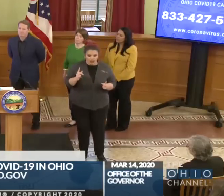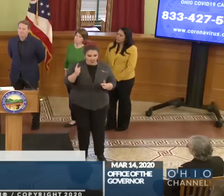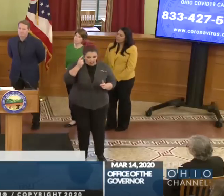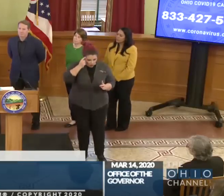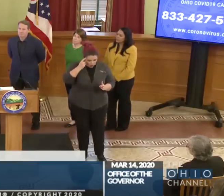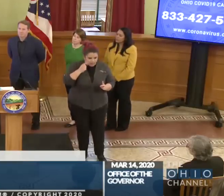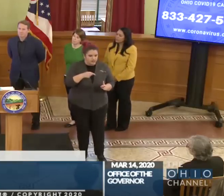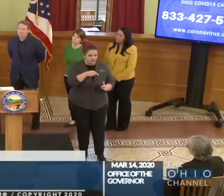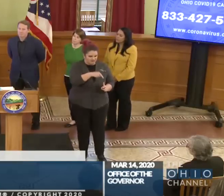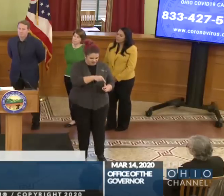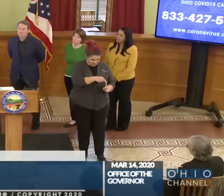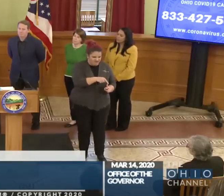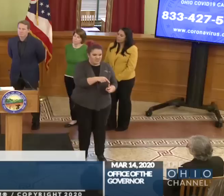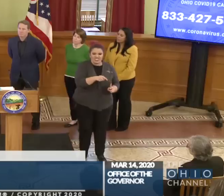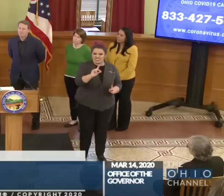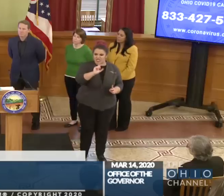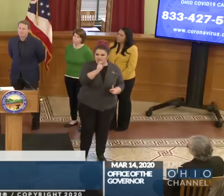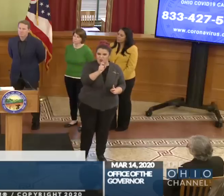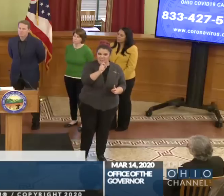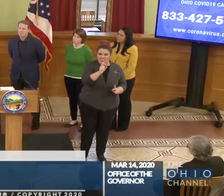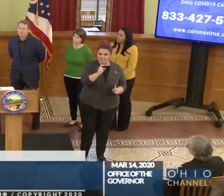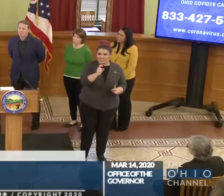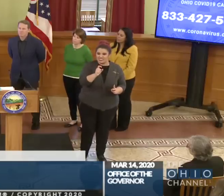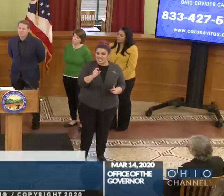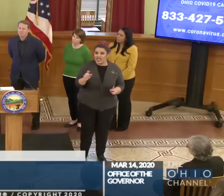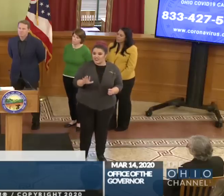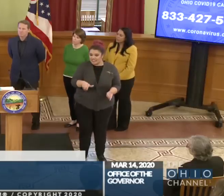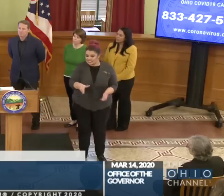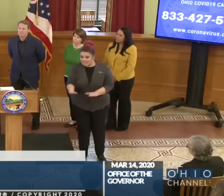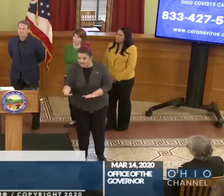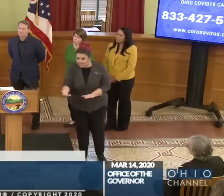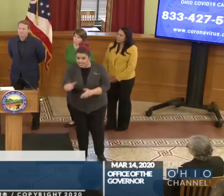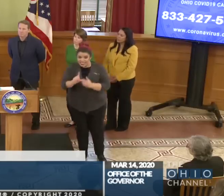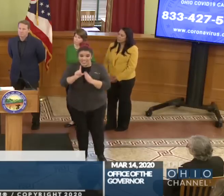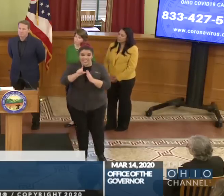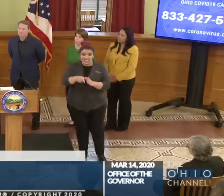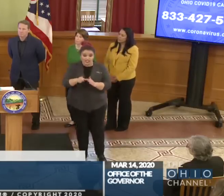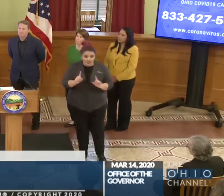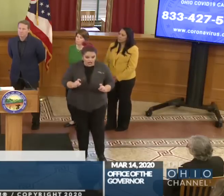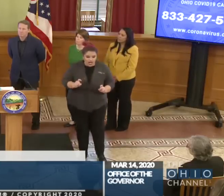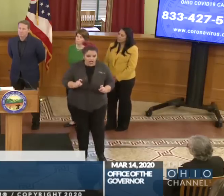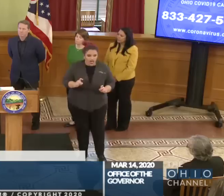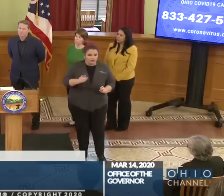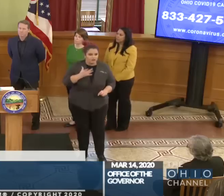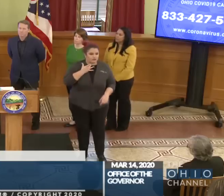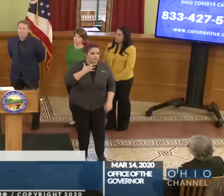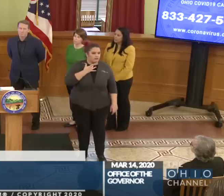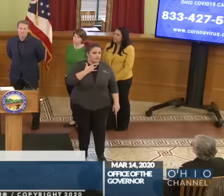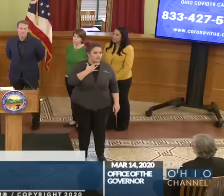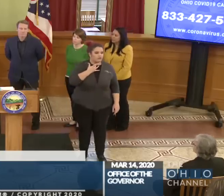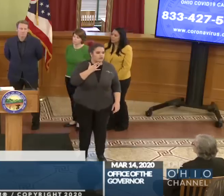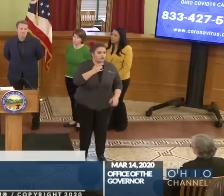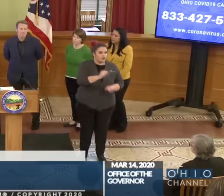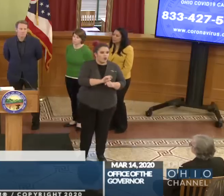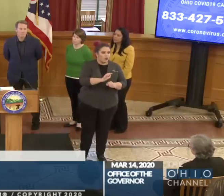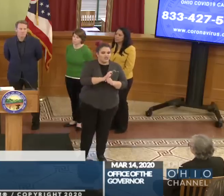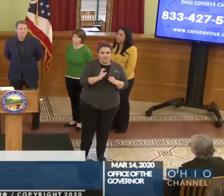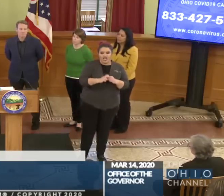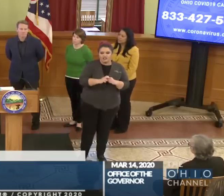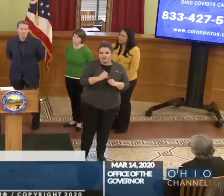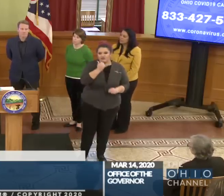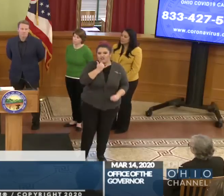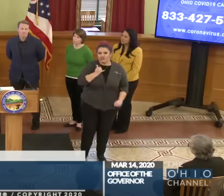else, like dying of the flu, when they went back and tested the samples, they had coronavirus. So there potentially are even deaths in places